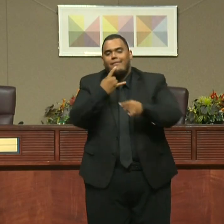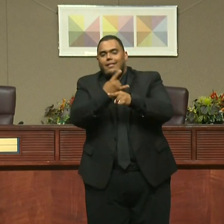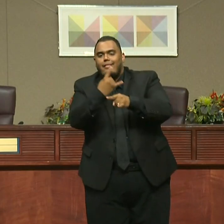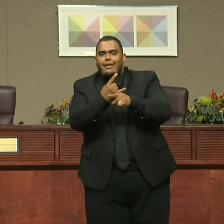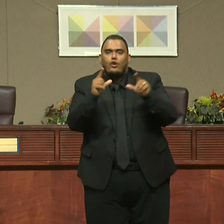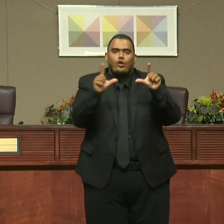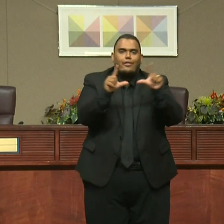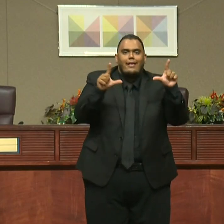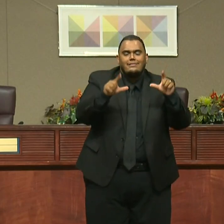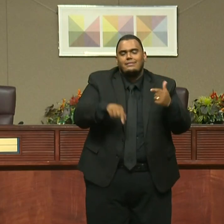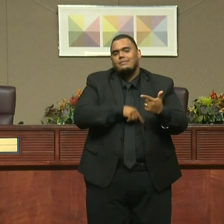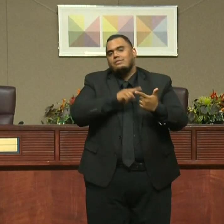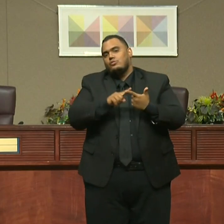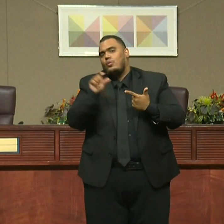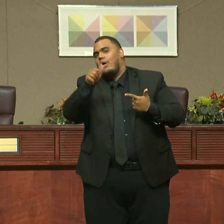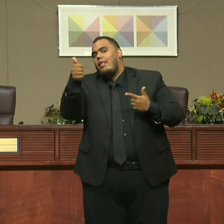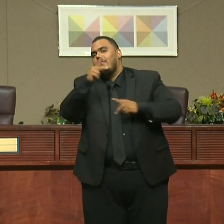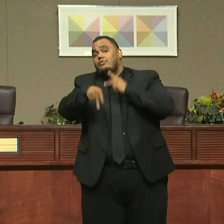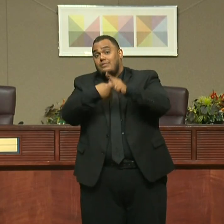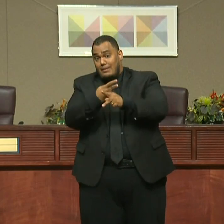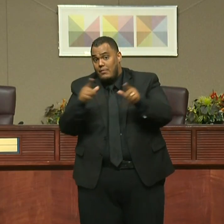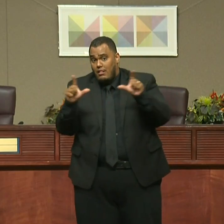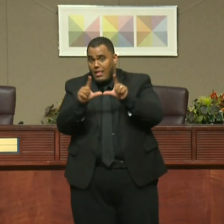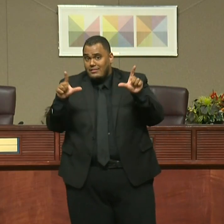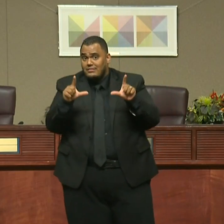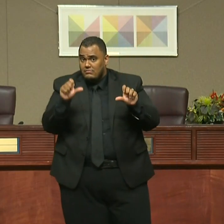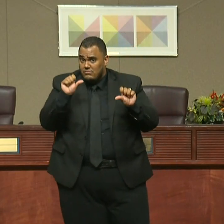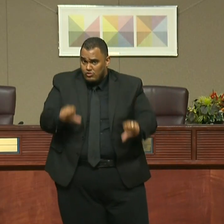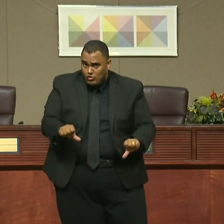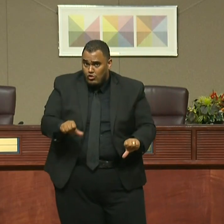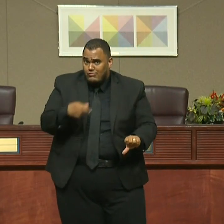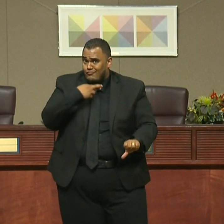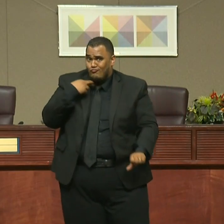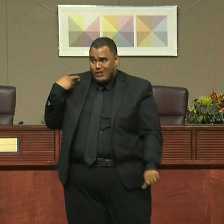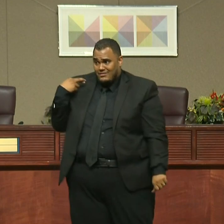type of license, they could jeopardize that.